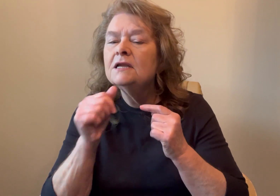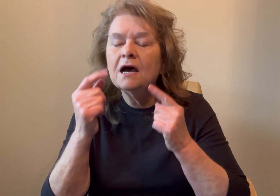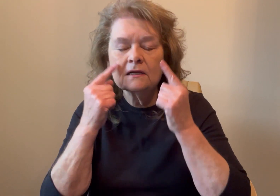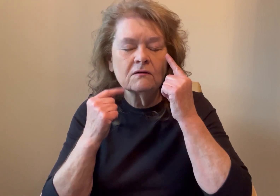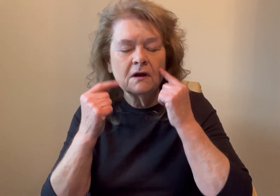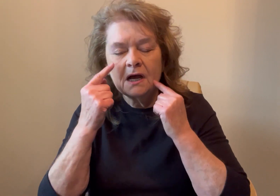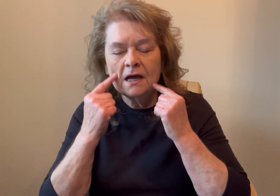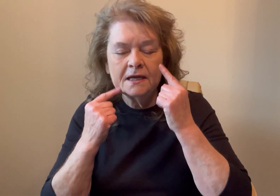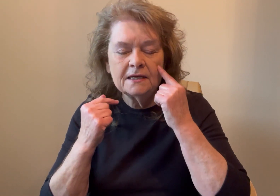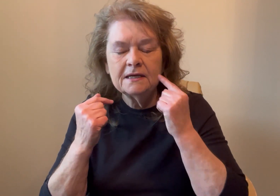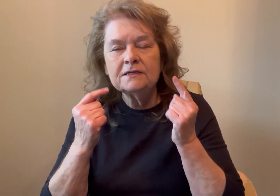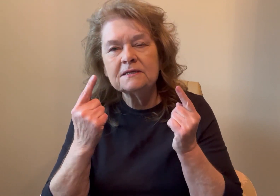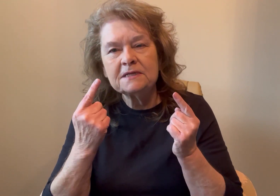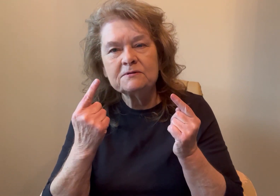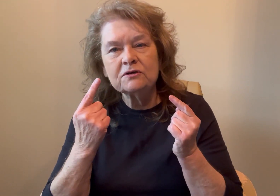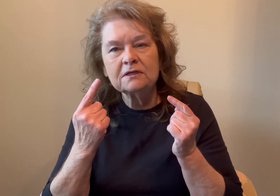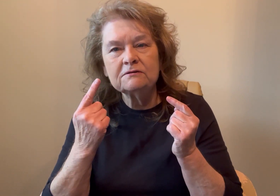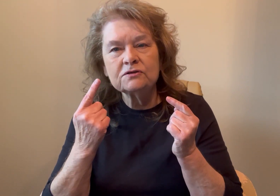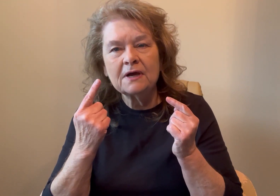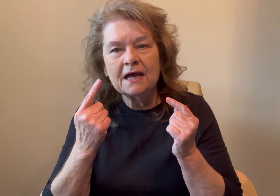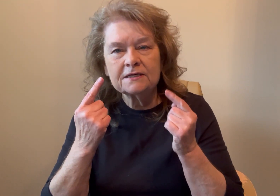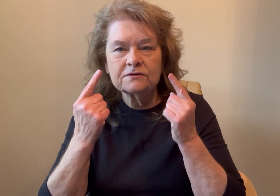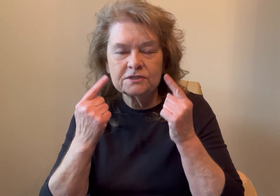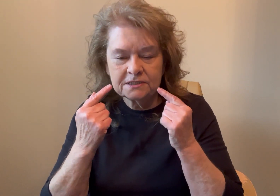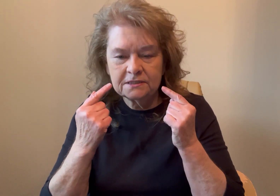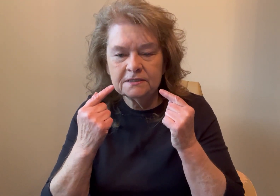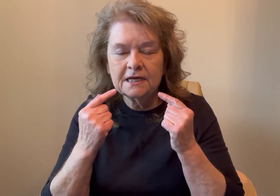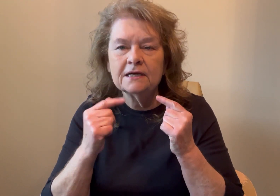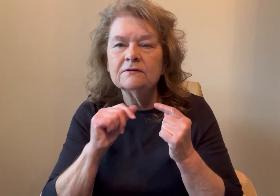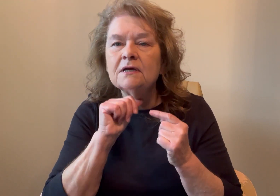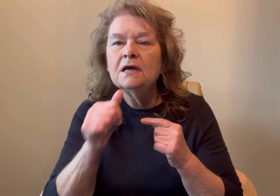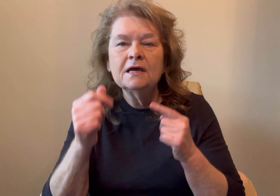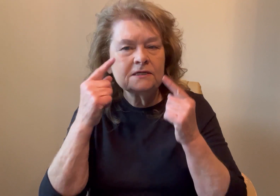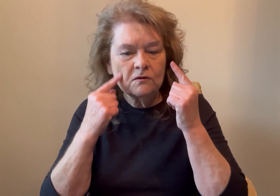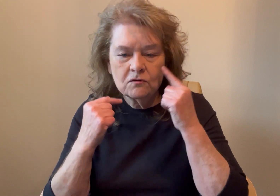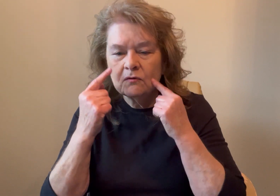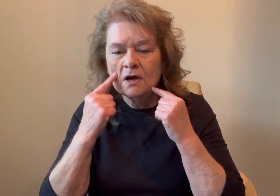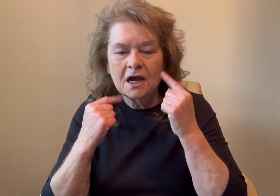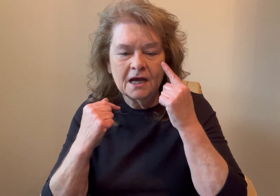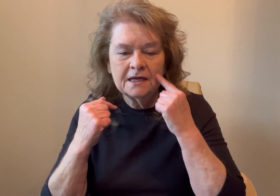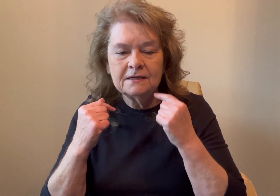Not cry. And sometimes you close your eyes or just look down. Don't cry.